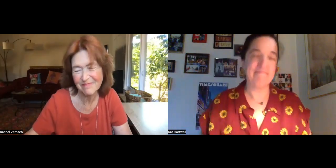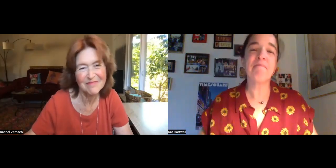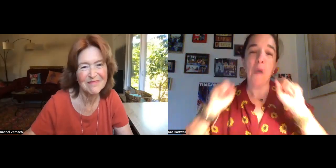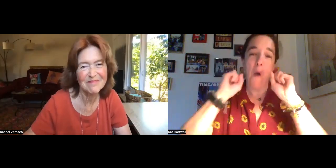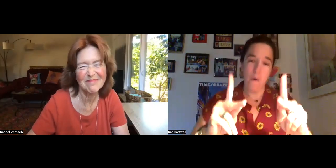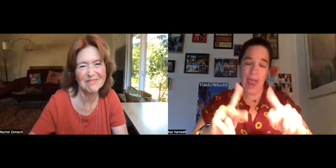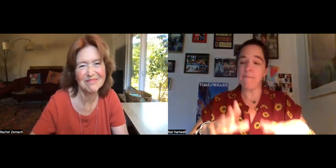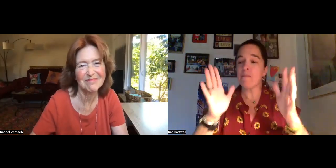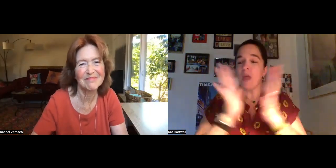Okay.